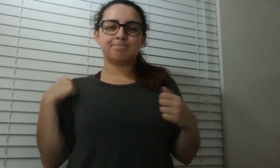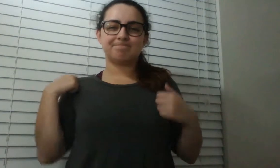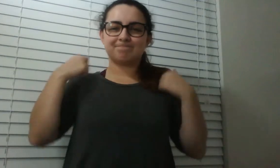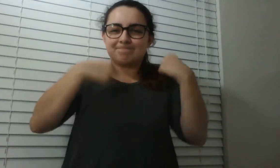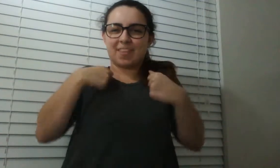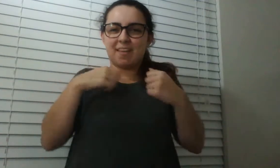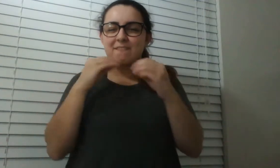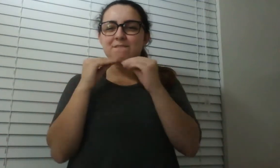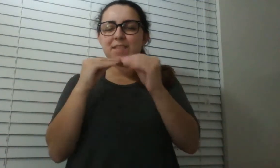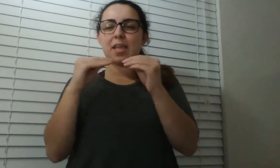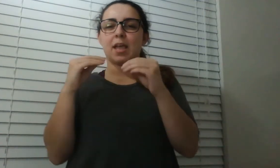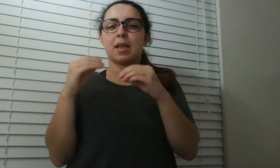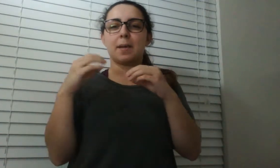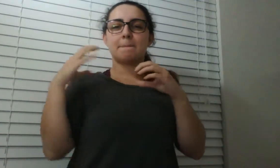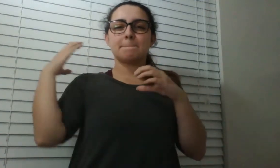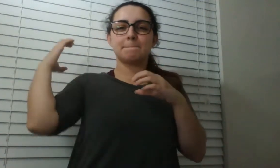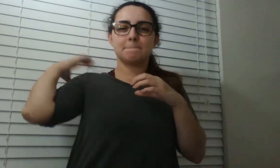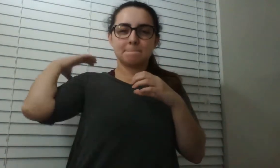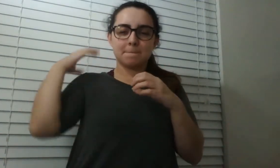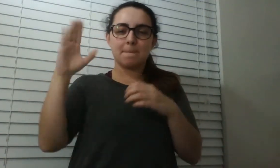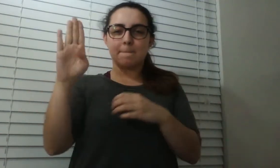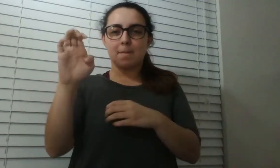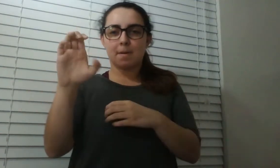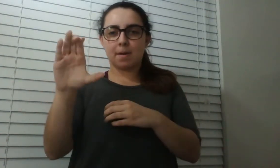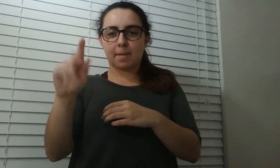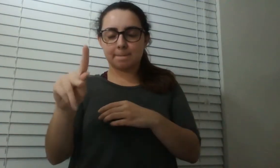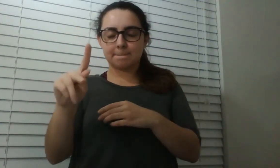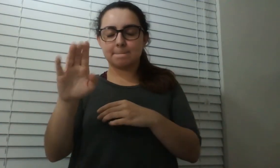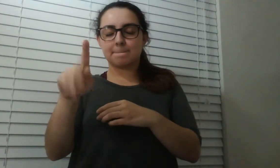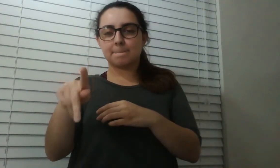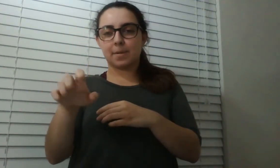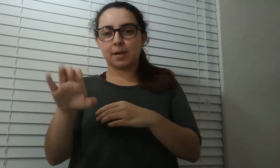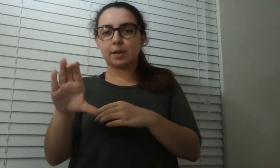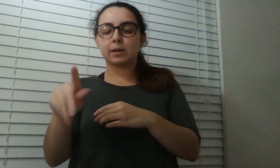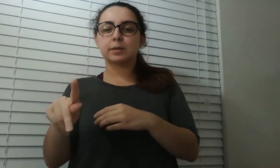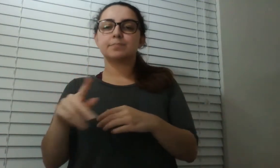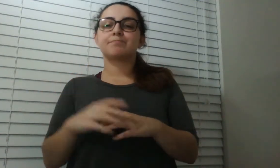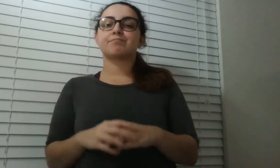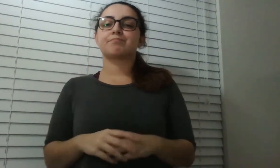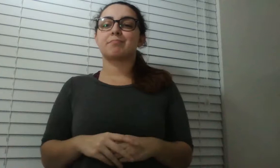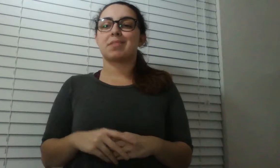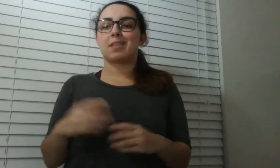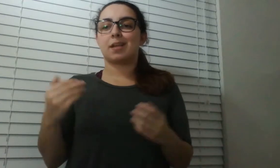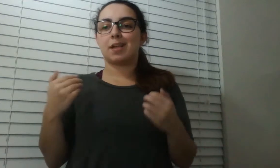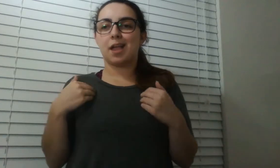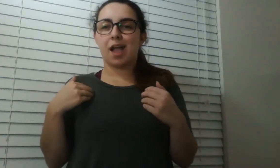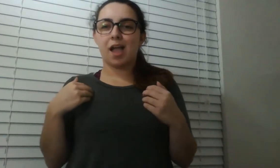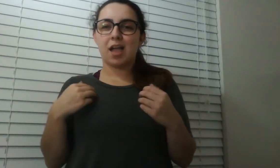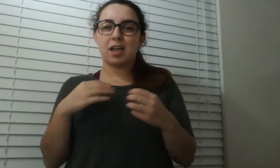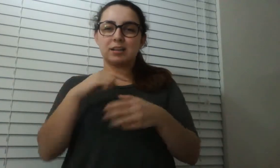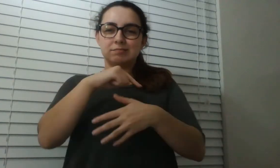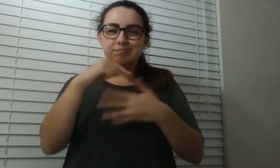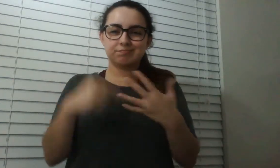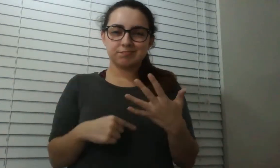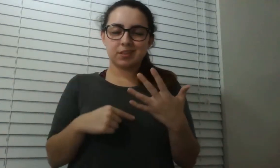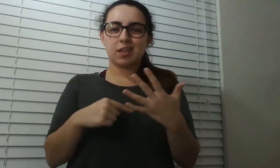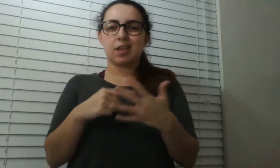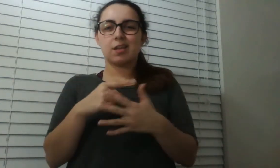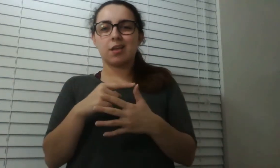pregnancy hormones were giving her bouts of vertigo. It was just starting to hit her, like, wow, in a couple of months things are going to be really different. So she